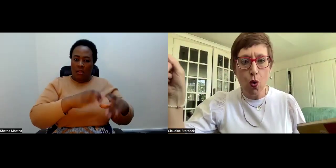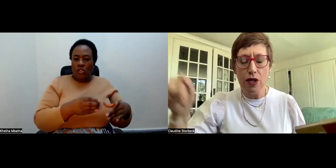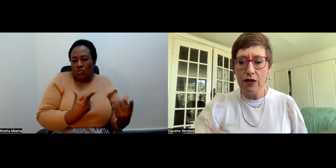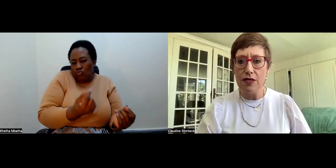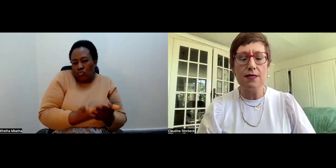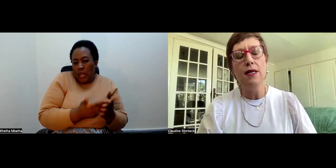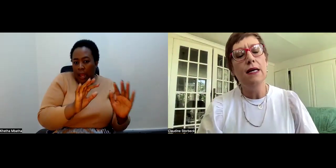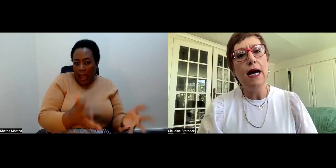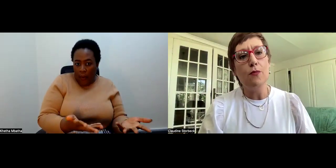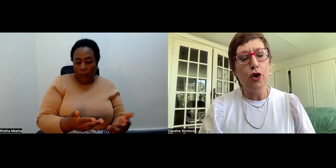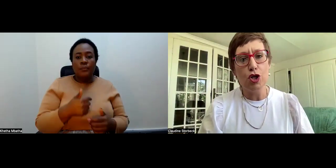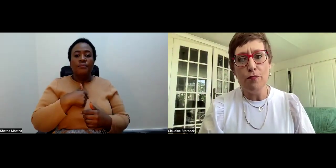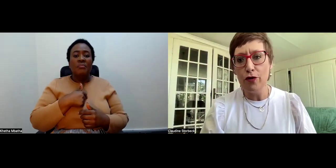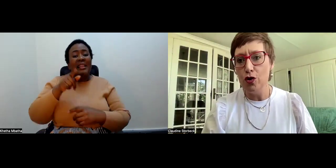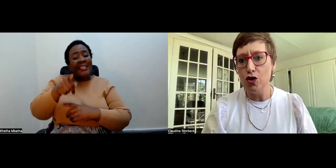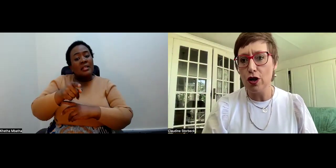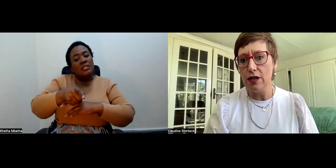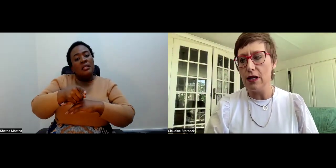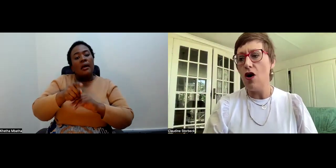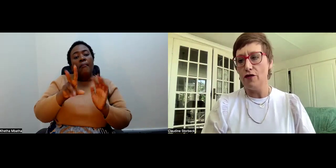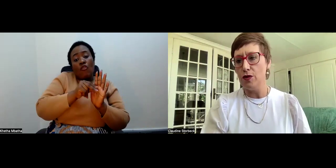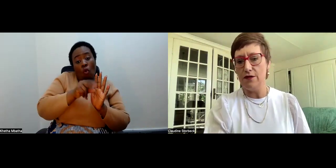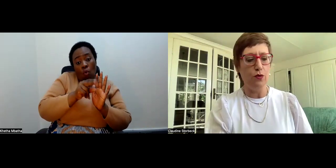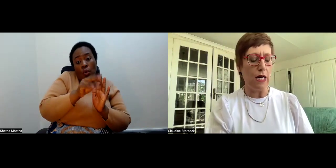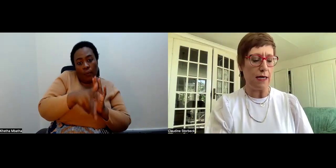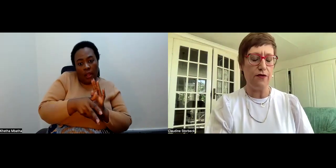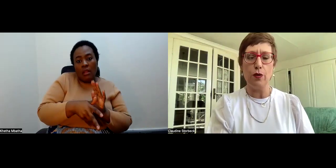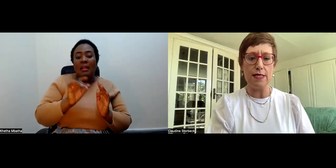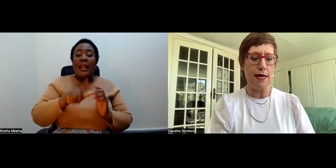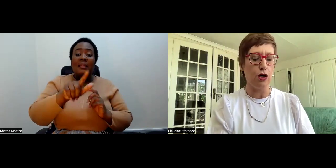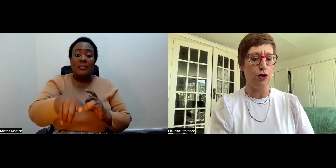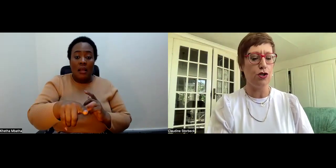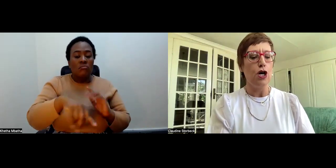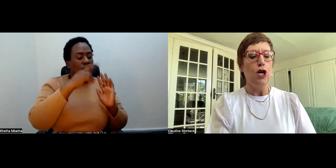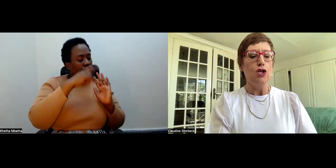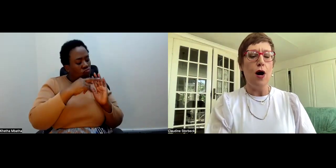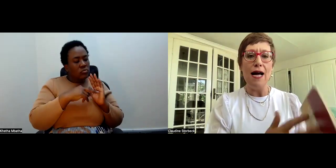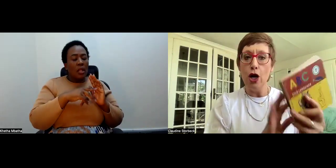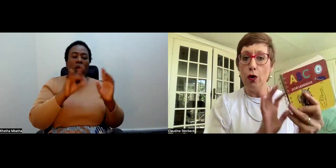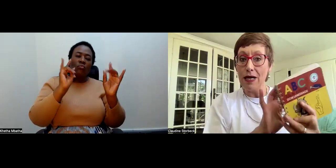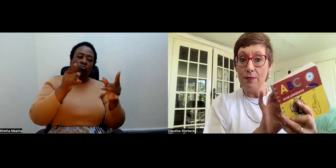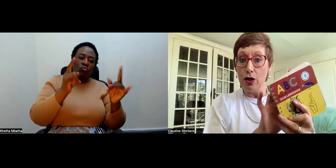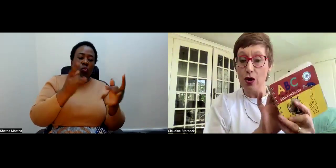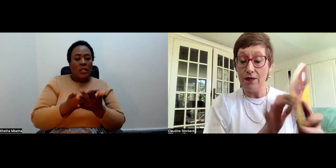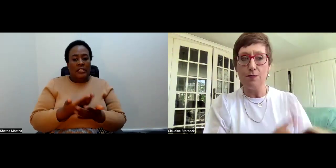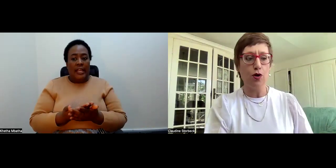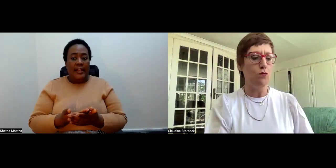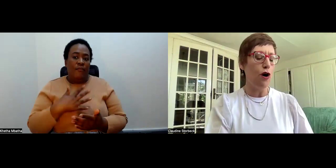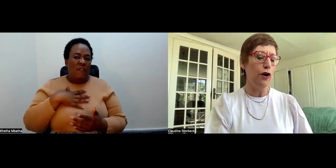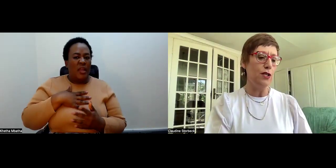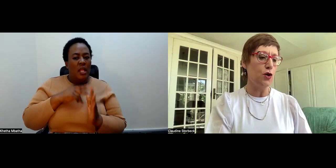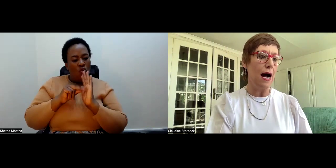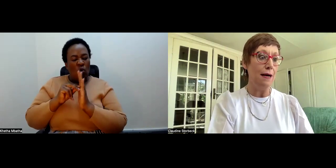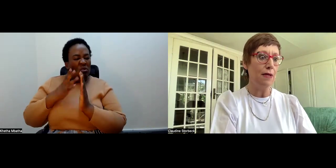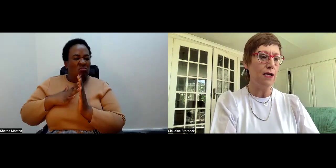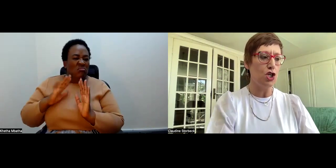am recording this workshop for you to look at afterwards if you would like, if you don't want to take notes. So I know I'm going to be looking at this book